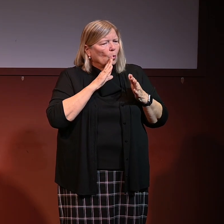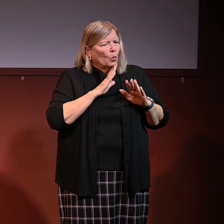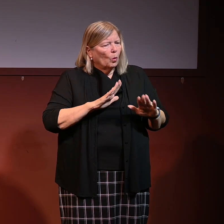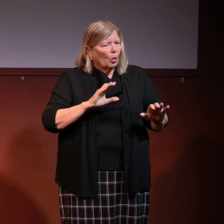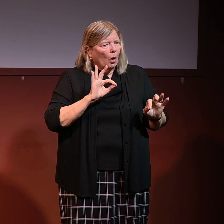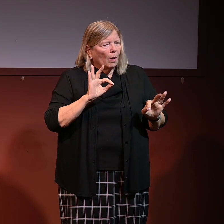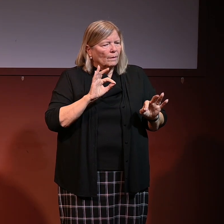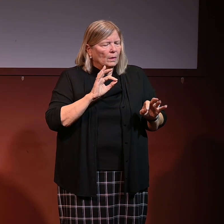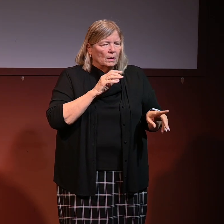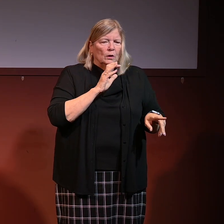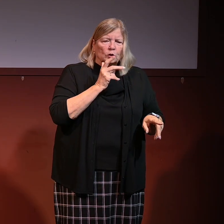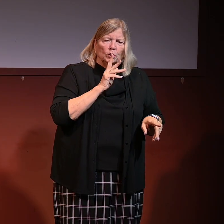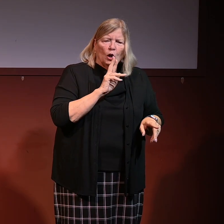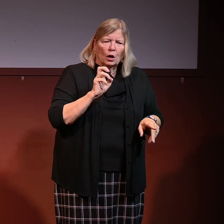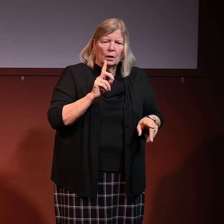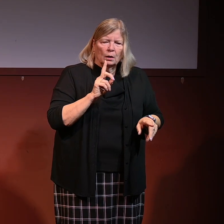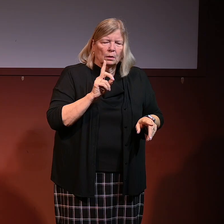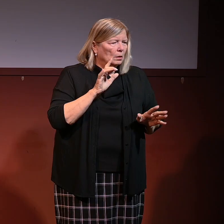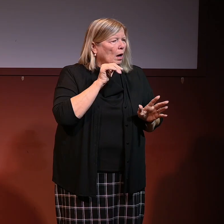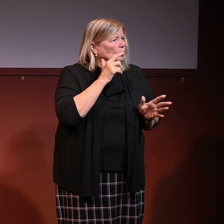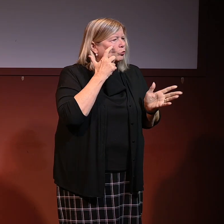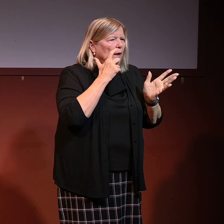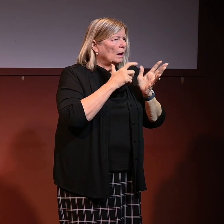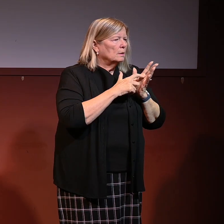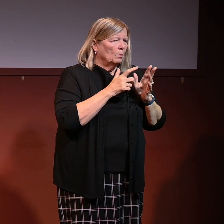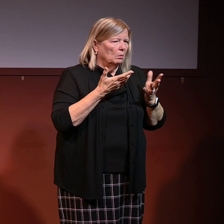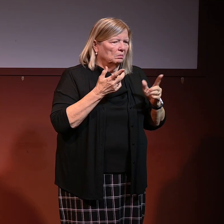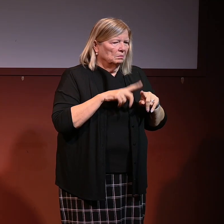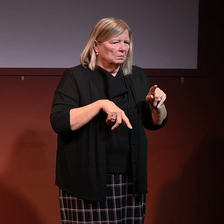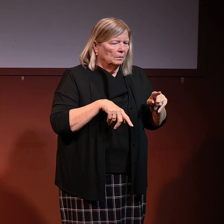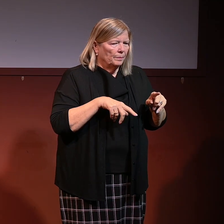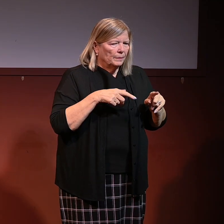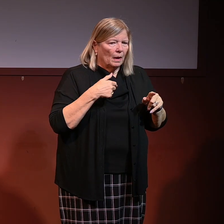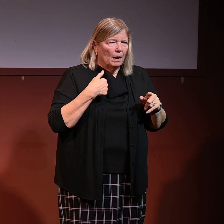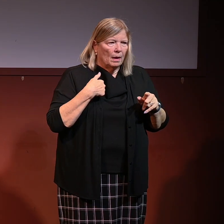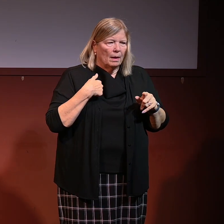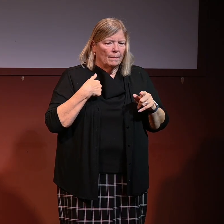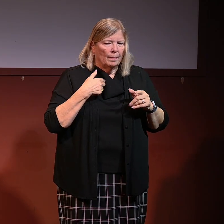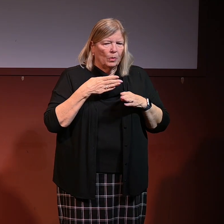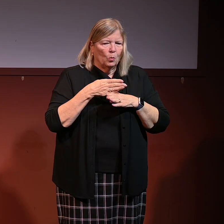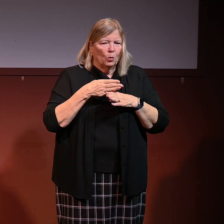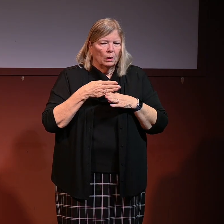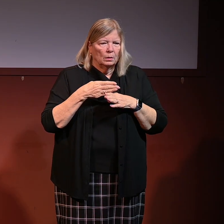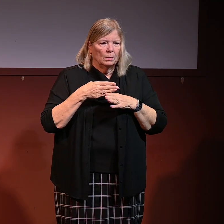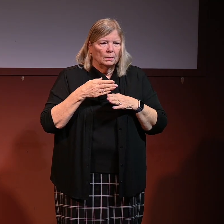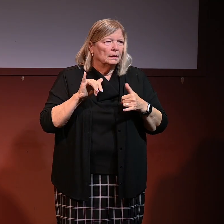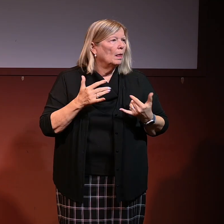off, charred and unrecognizable. I am the wood that's still